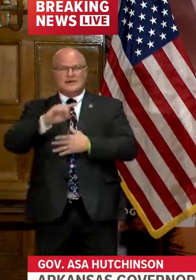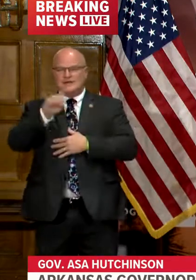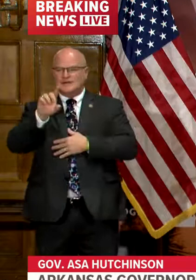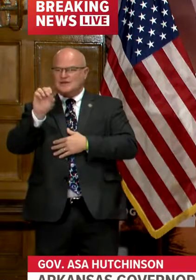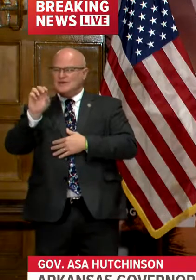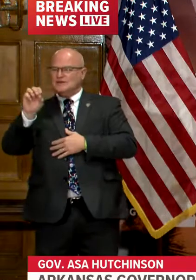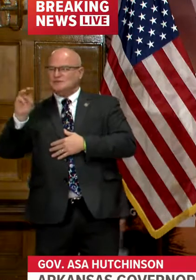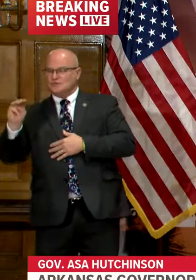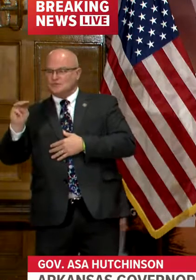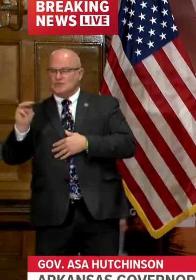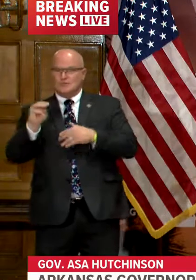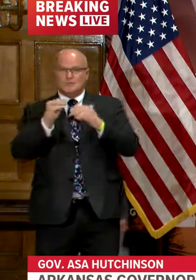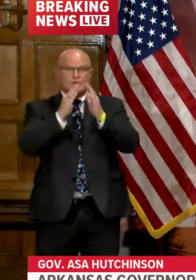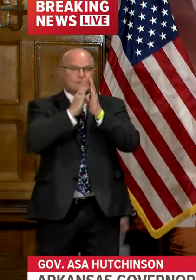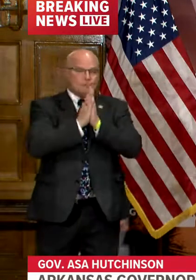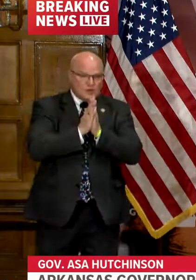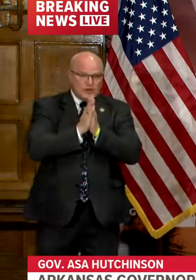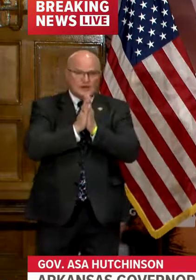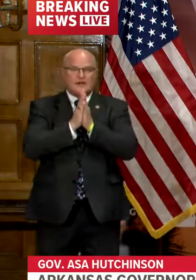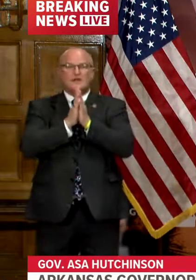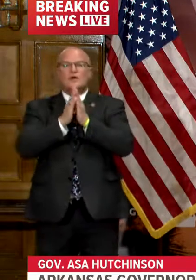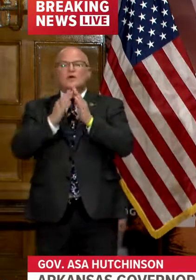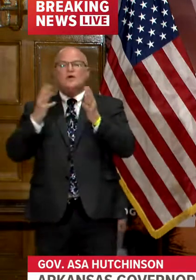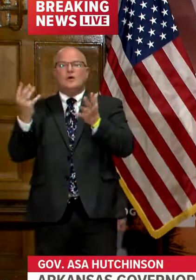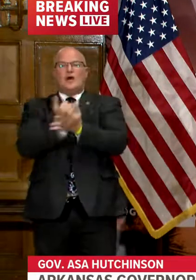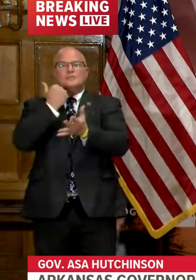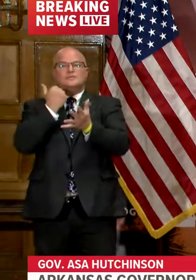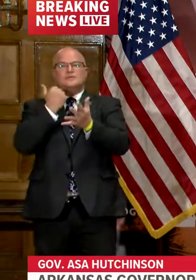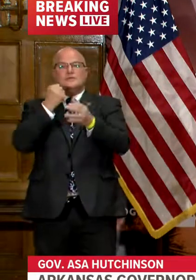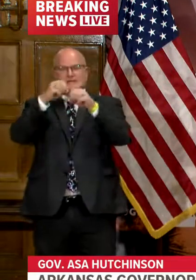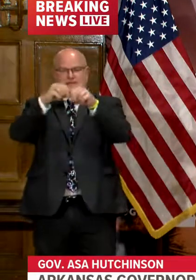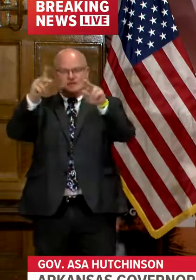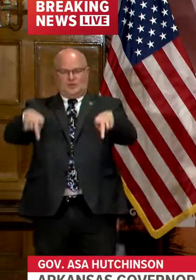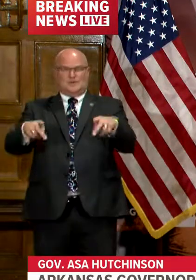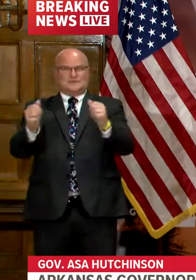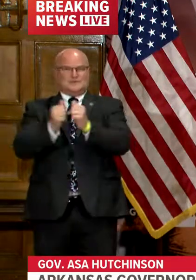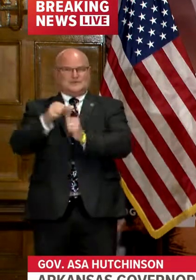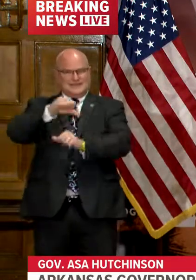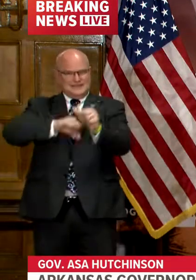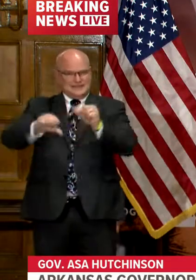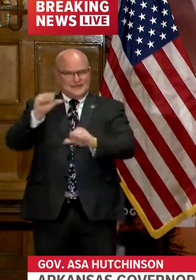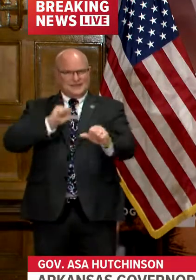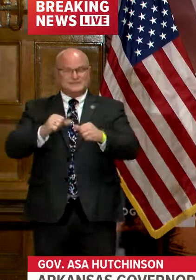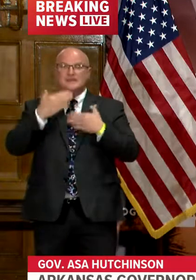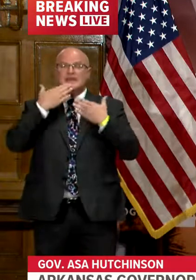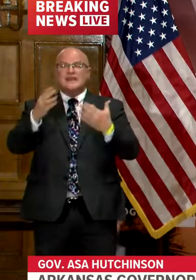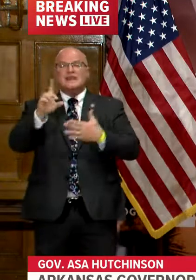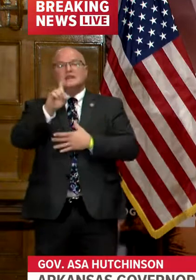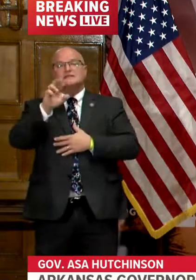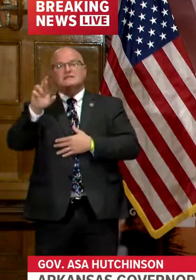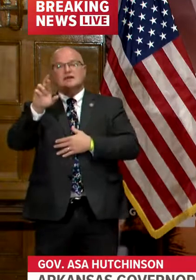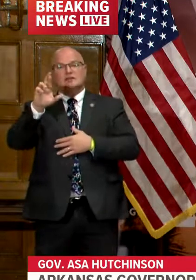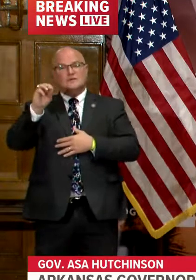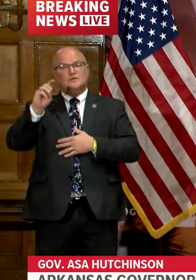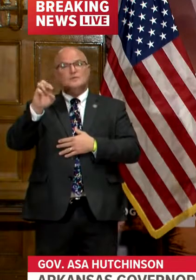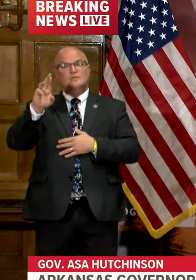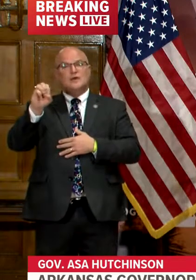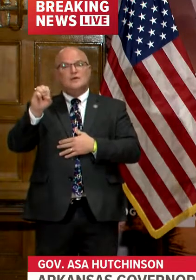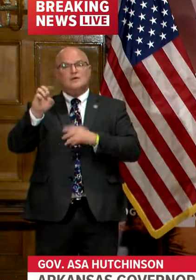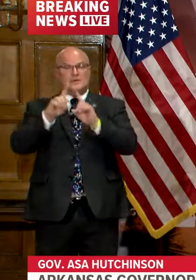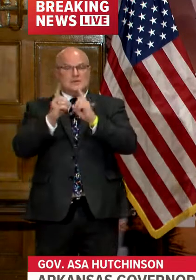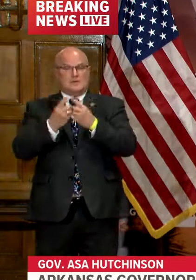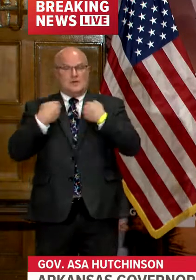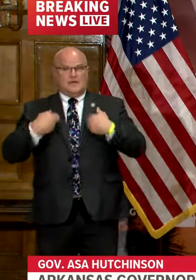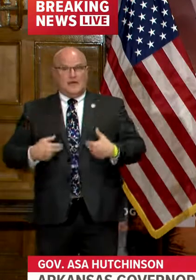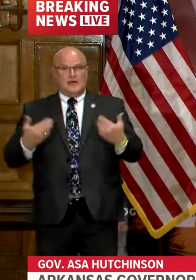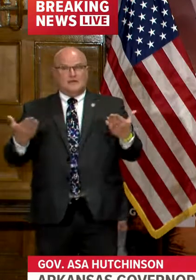it is in prayer or whether we have the opportunity to be in person. I want to thank Dr. Romero for Department of Health for being